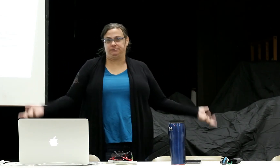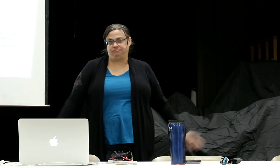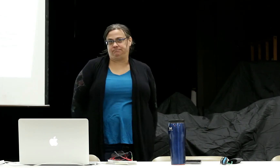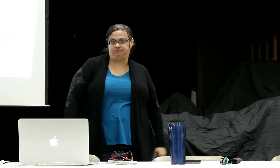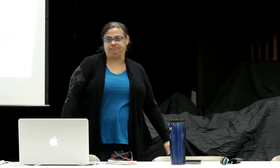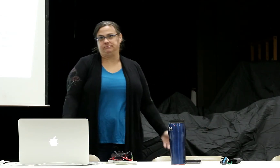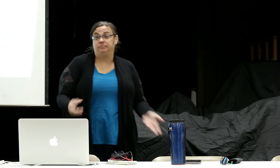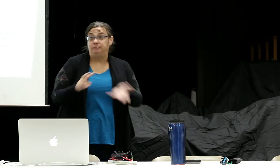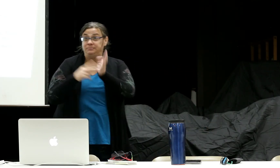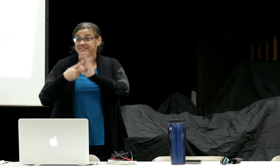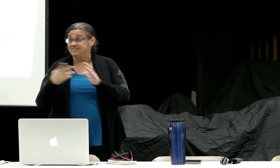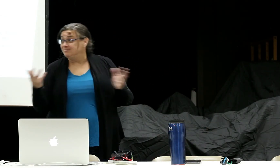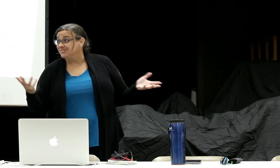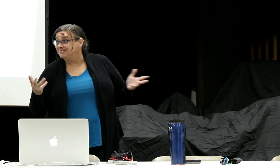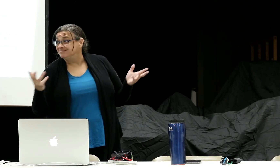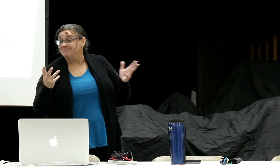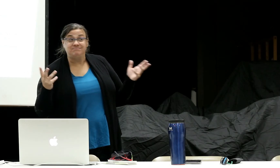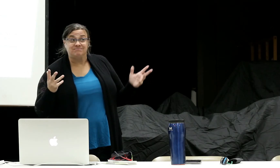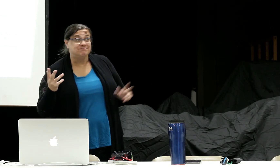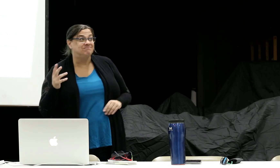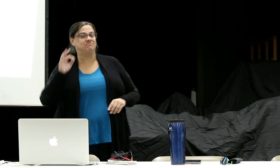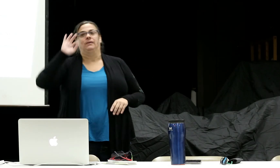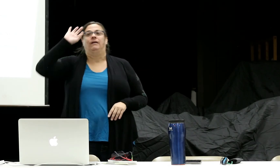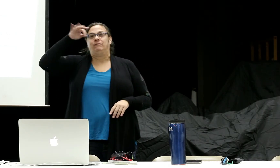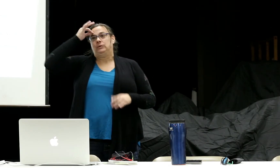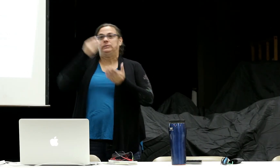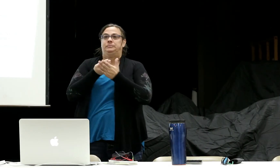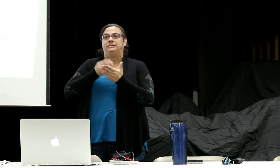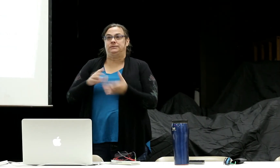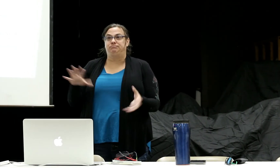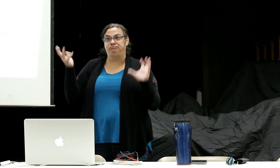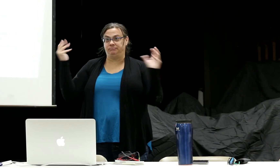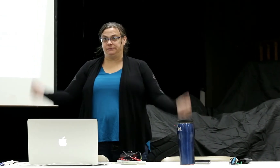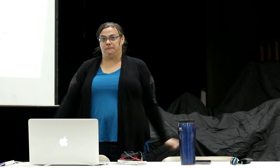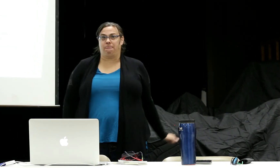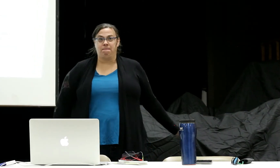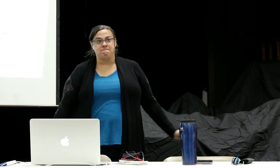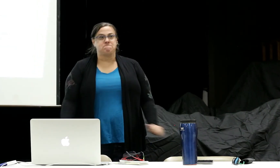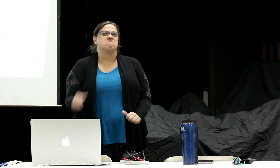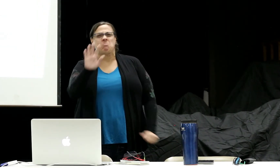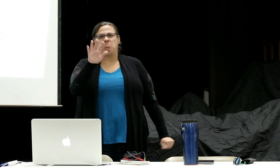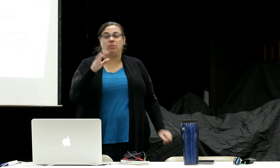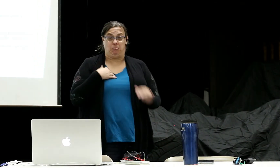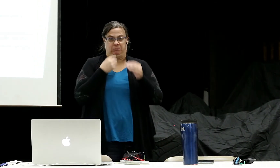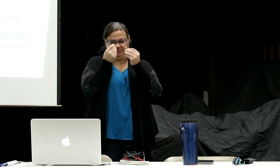VRI had to do with me going into the emergency room. I had an